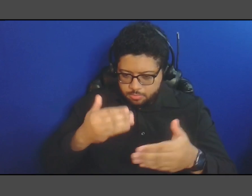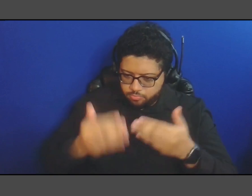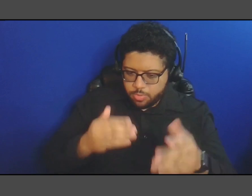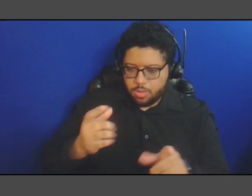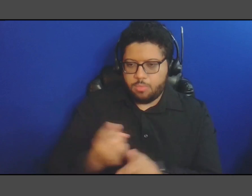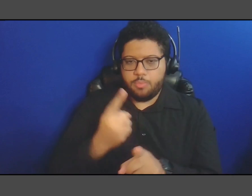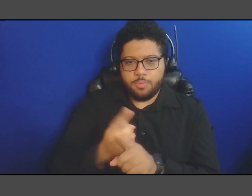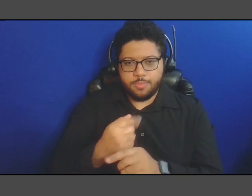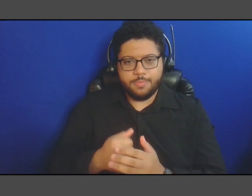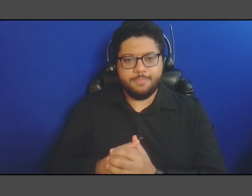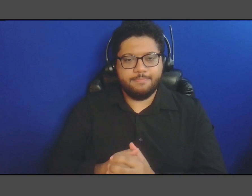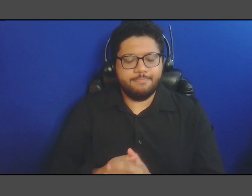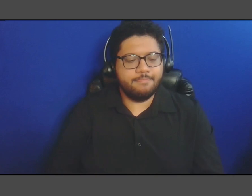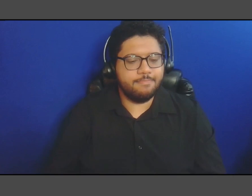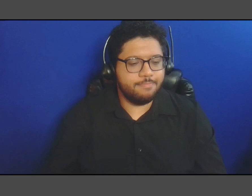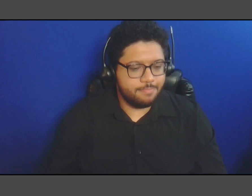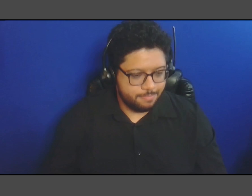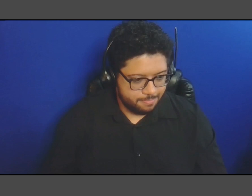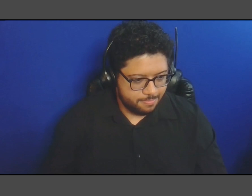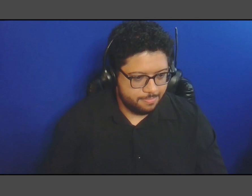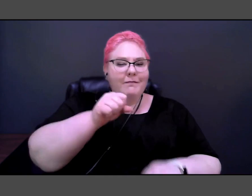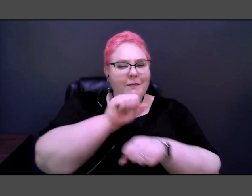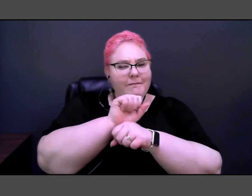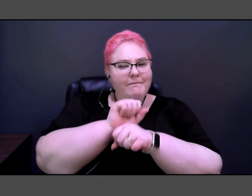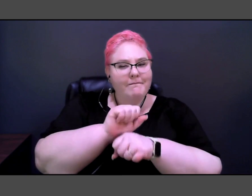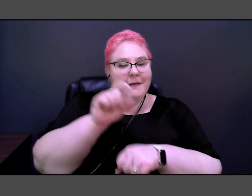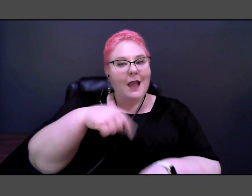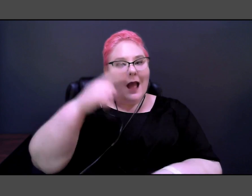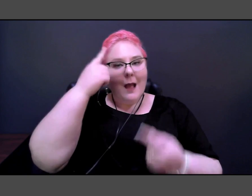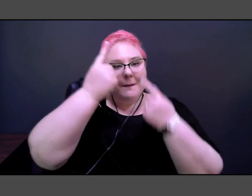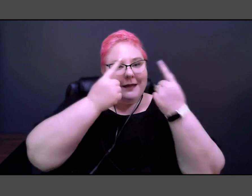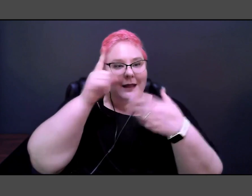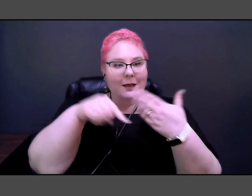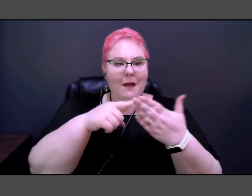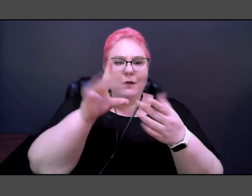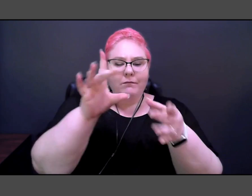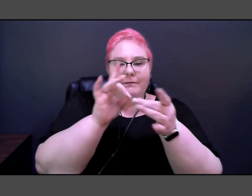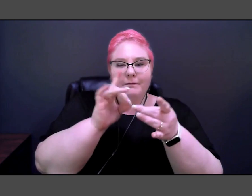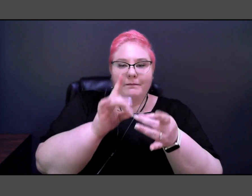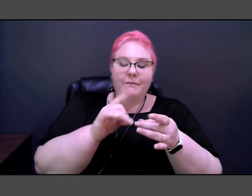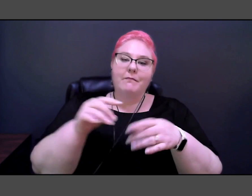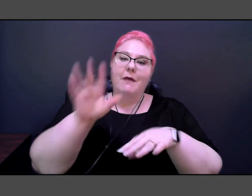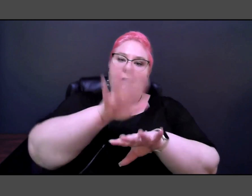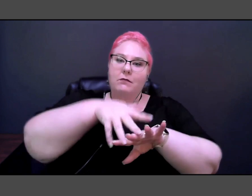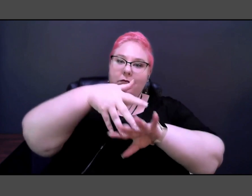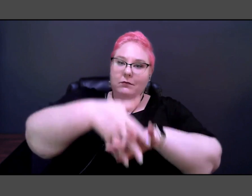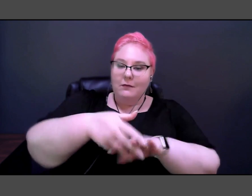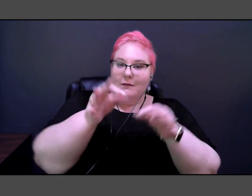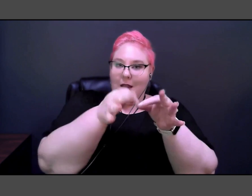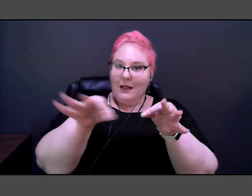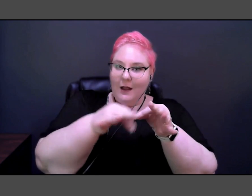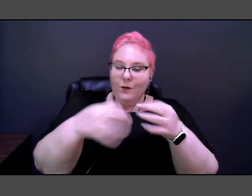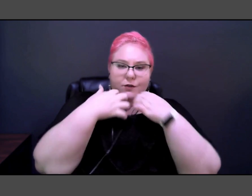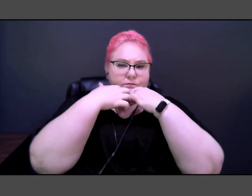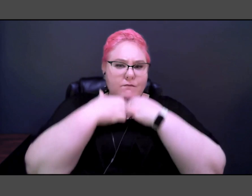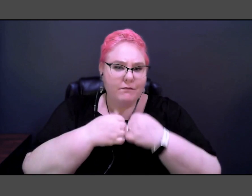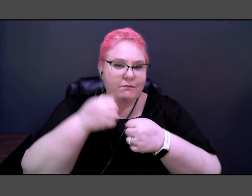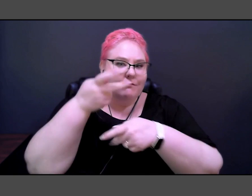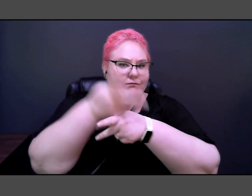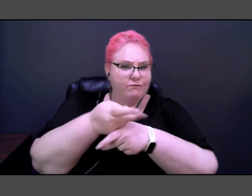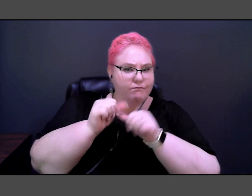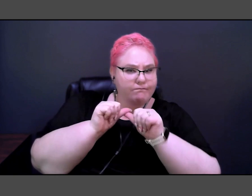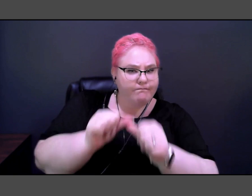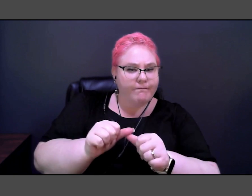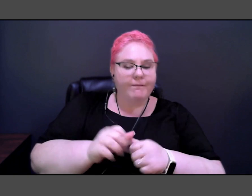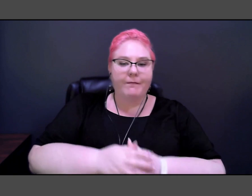Yeah, you know, I'm thinking about you just mentioned native language preservation, and I'm thinking about that vis-a-vis